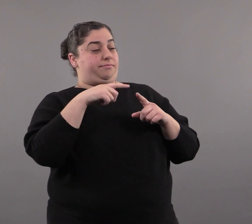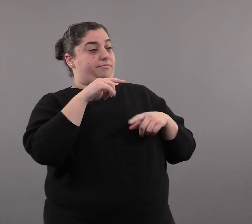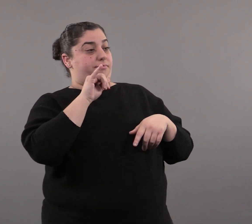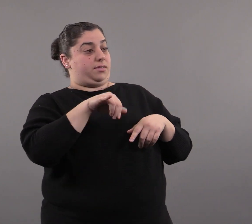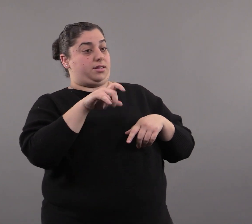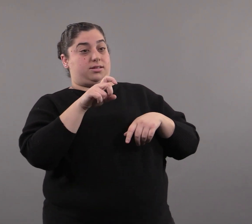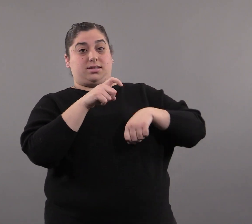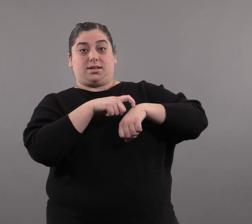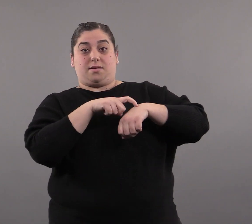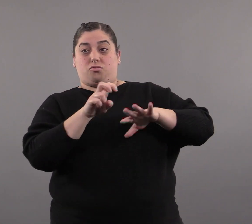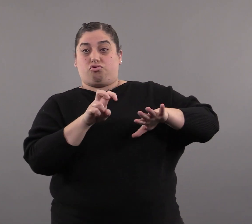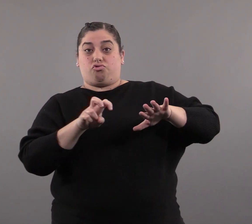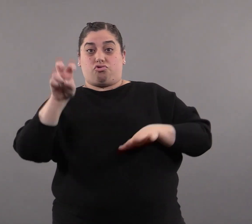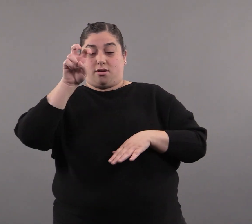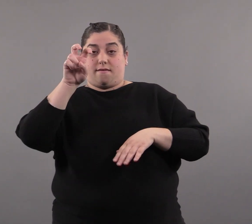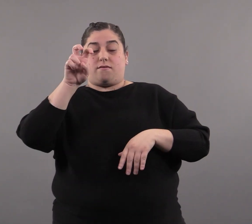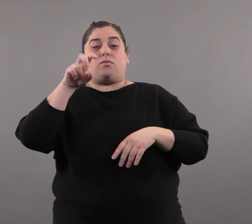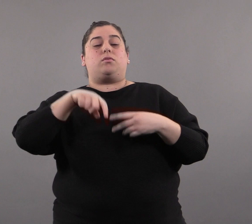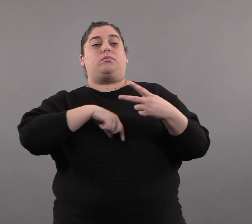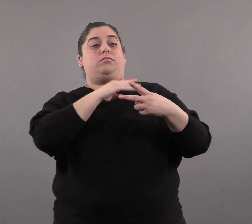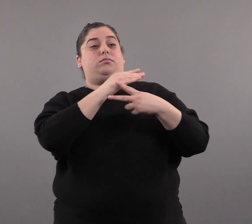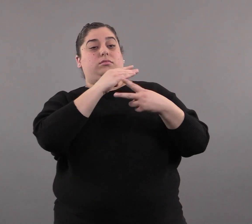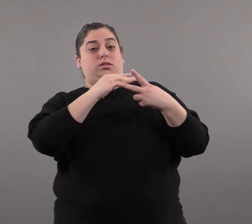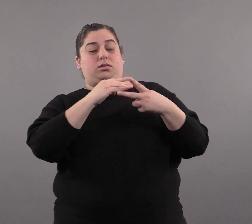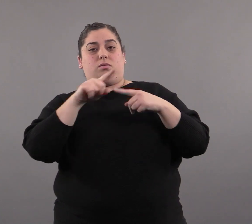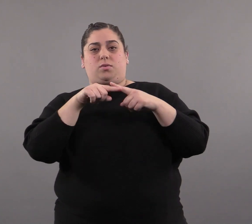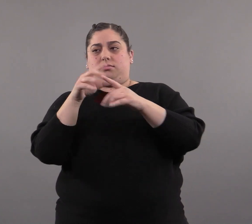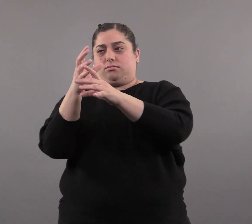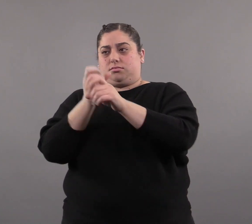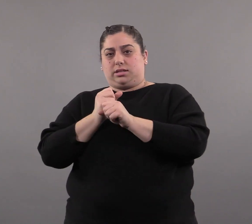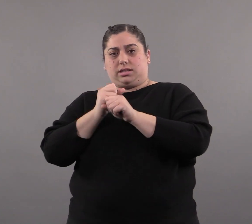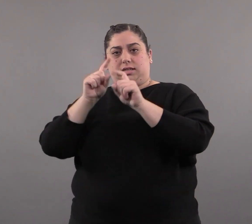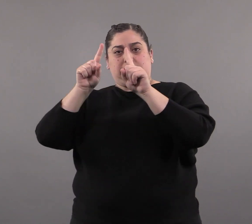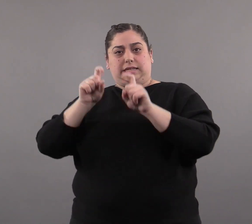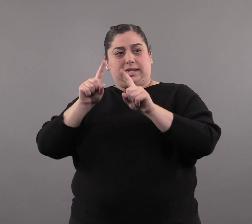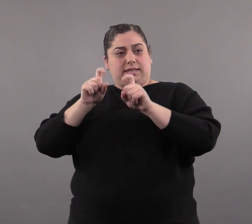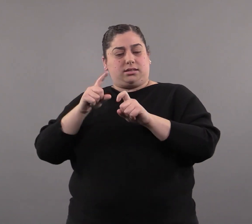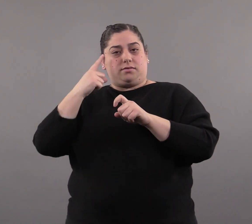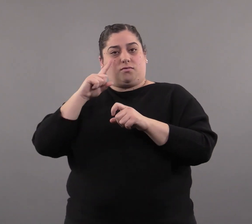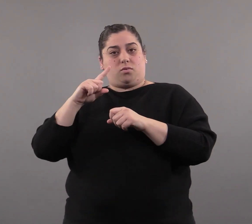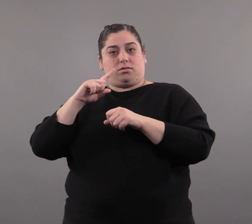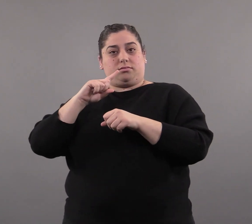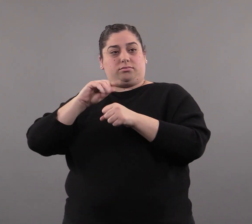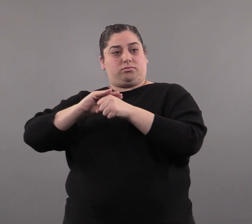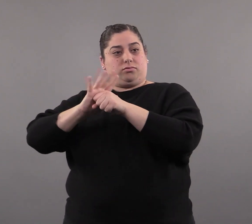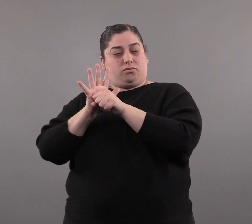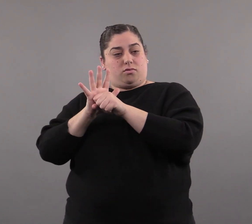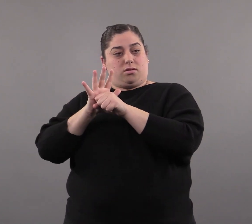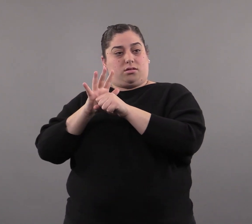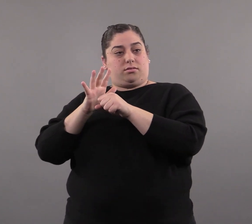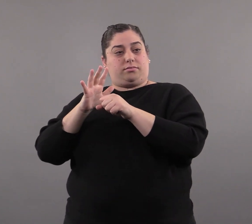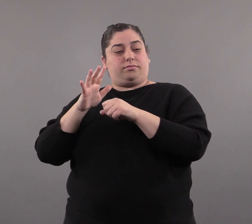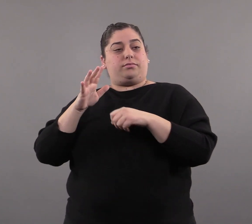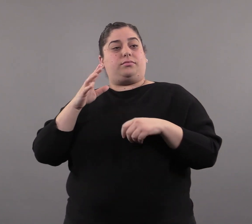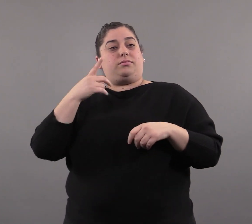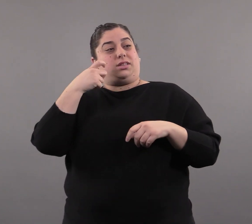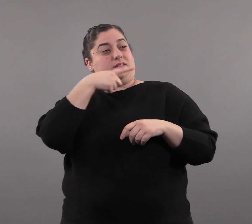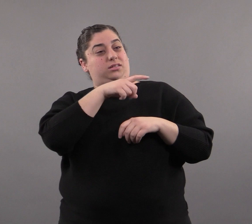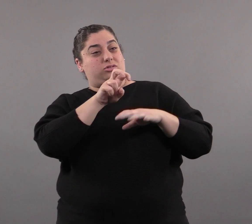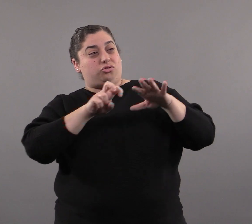then timing of the test as it relates to the current general guidance that we've been talking about with regard to the incubation period.